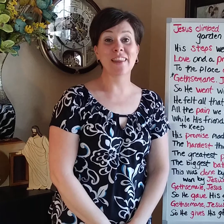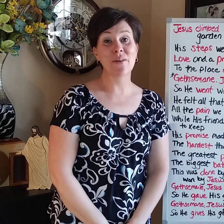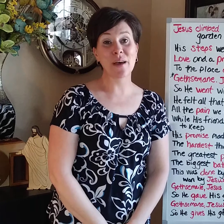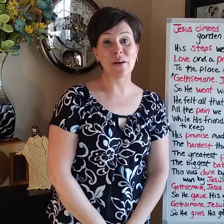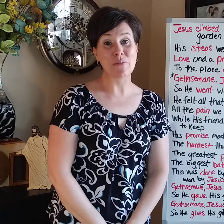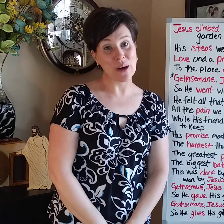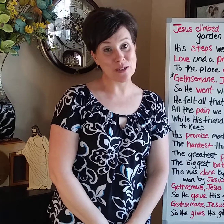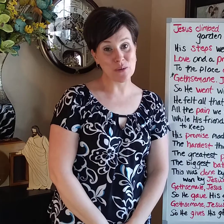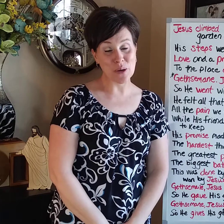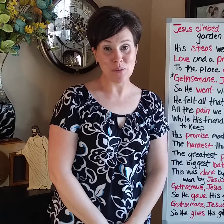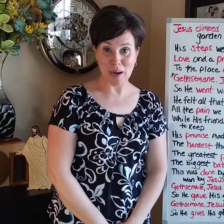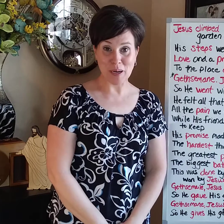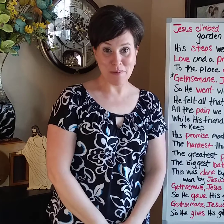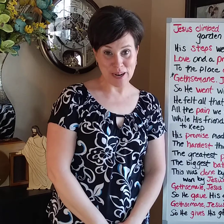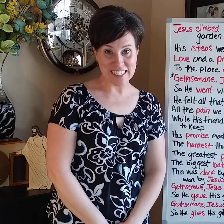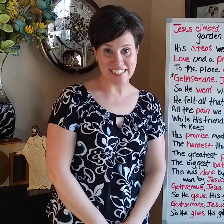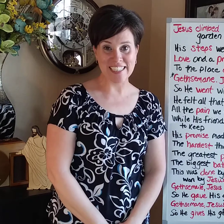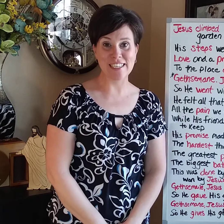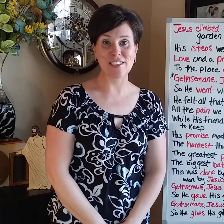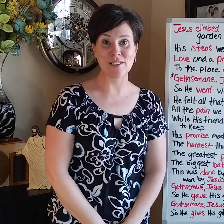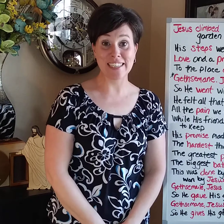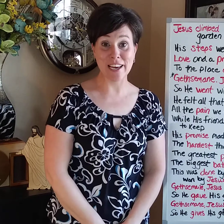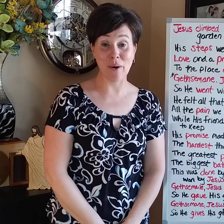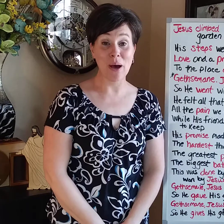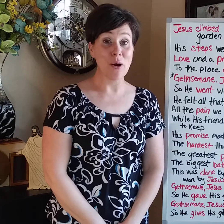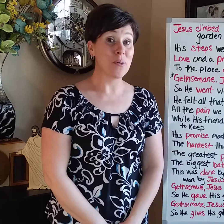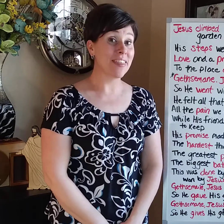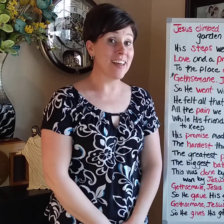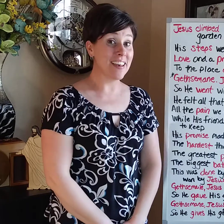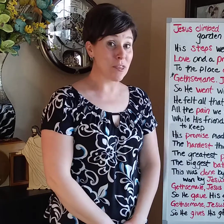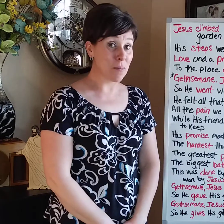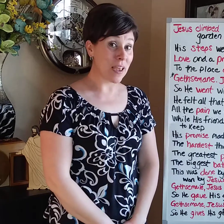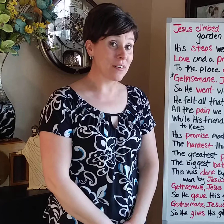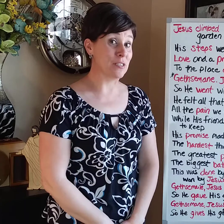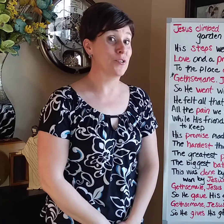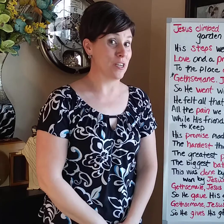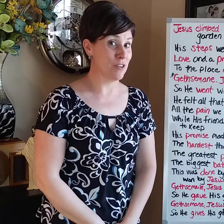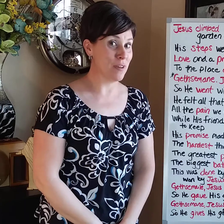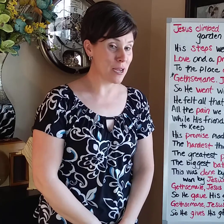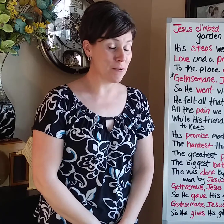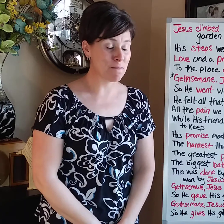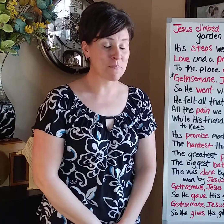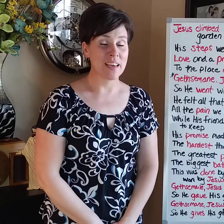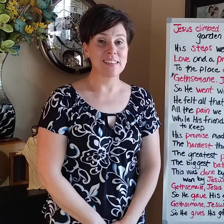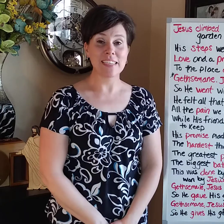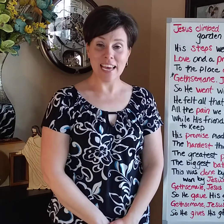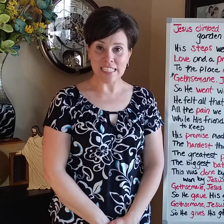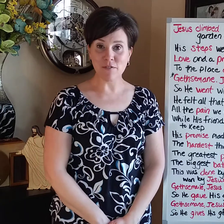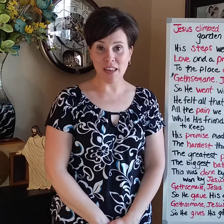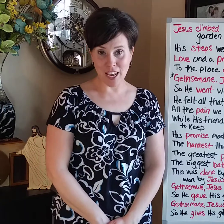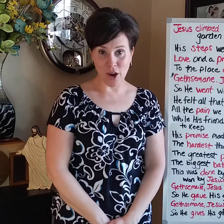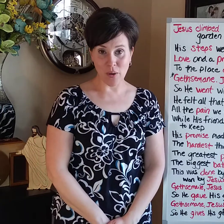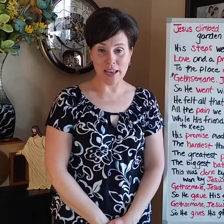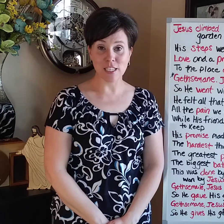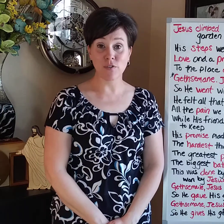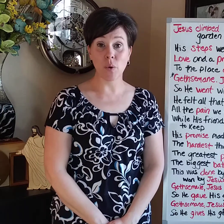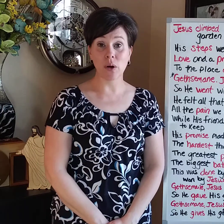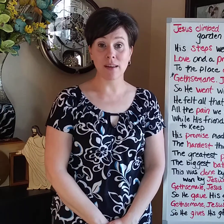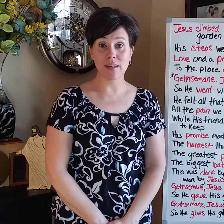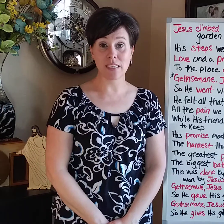Hello there, Abraza Award Primary Parents. It's Sister Sego with another parent instruction video. Today's video is for the